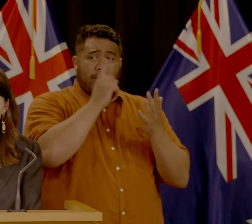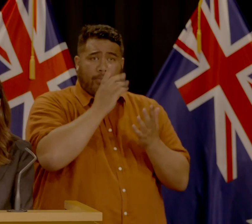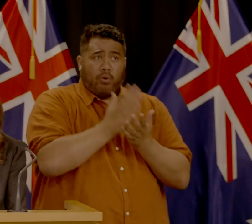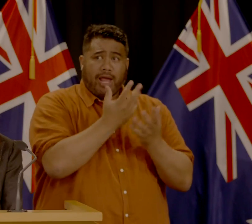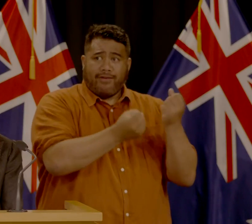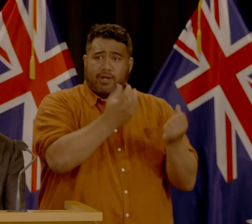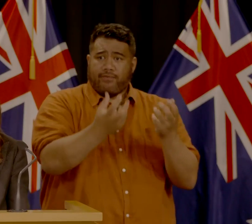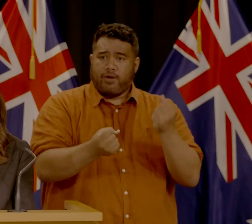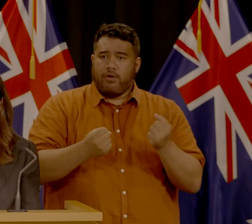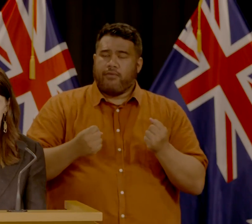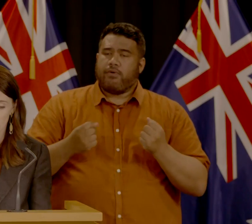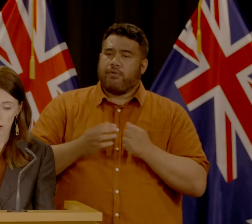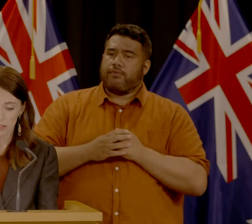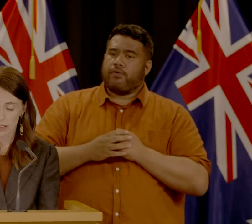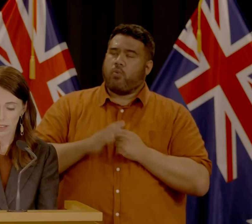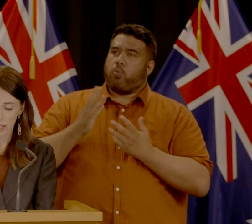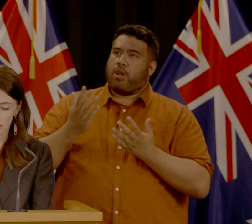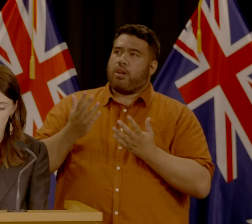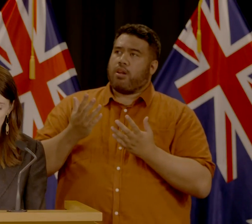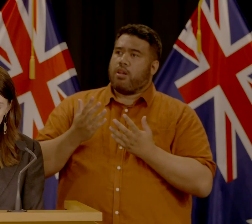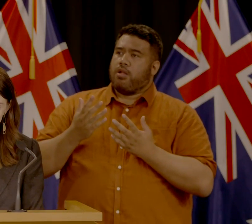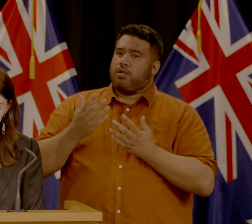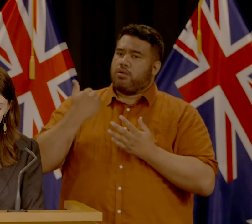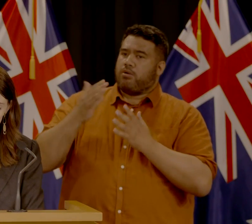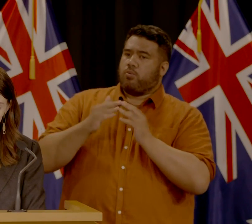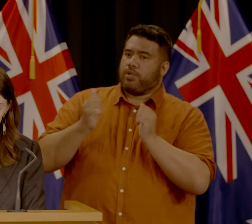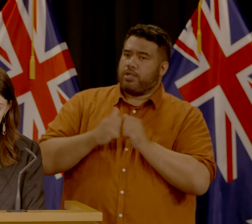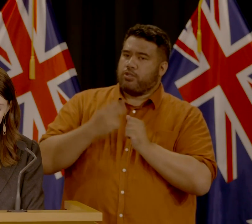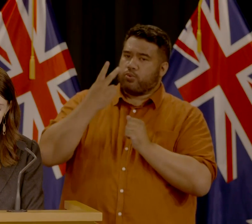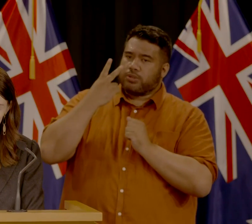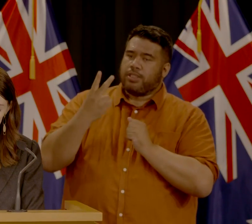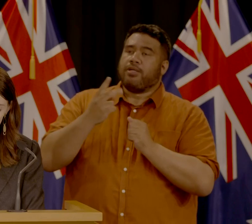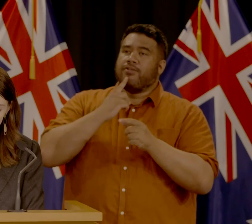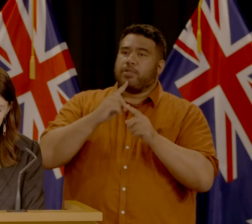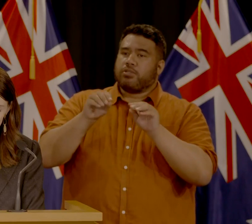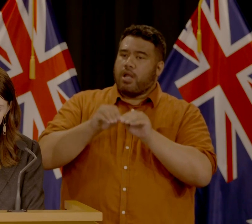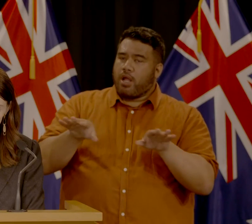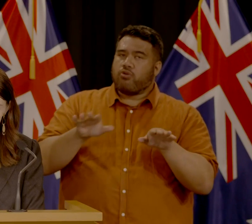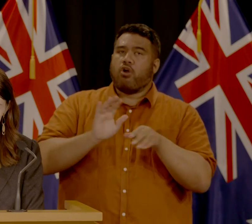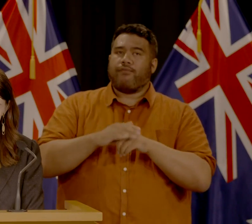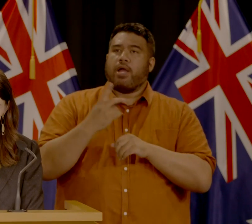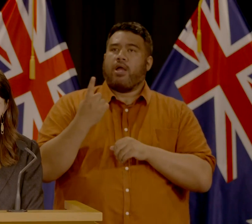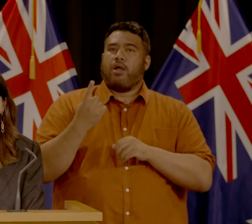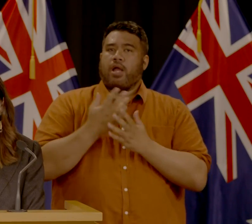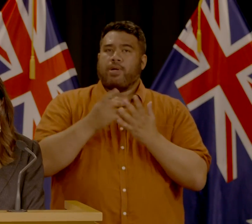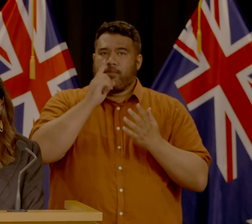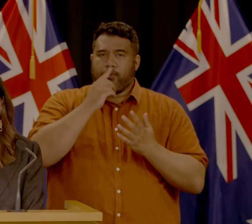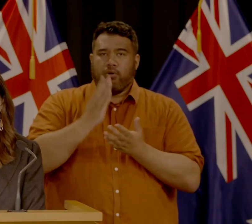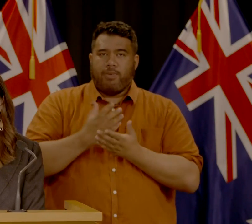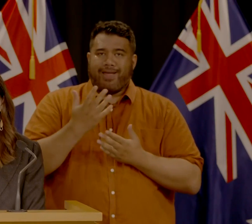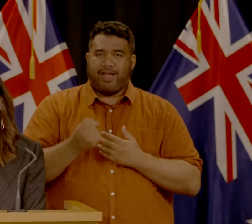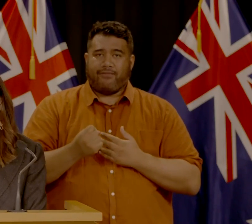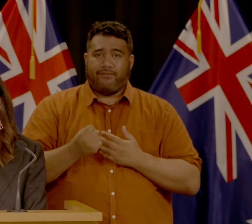already had the release over the weekend of New Zealand's cases. We've still got